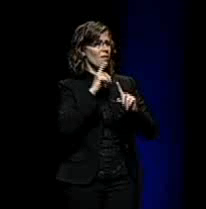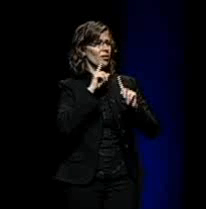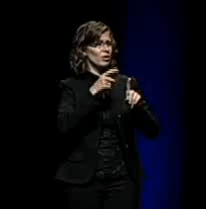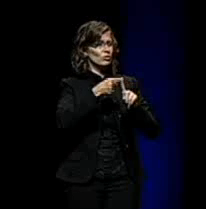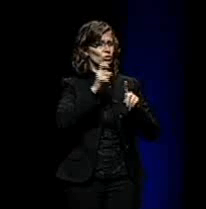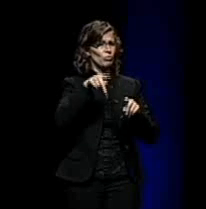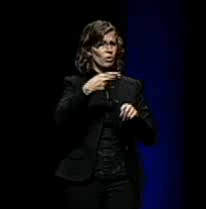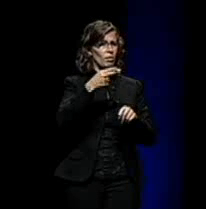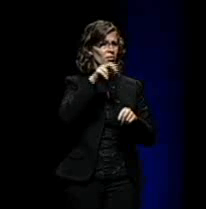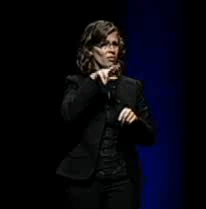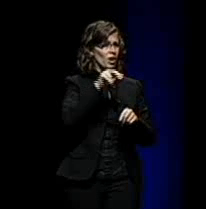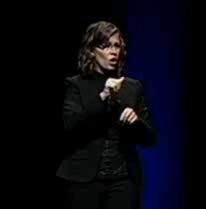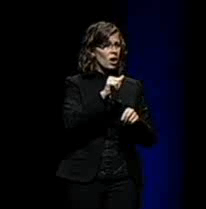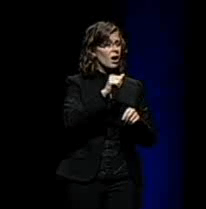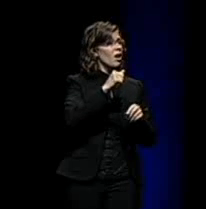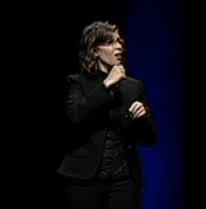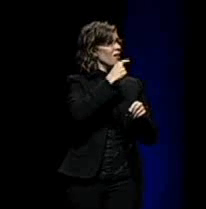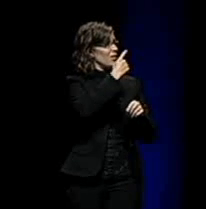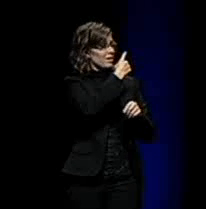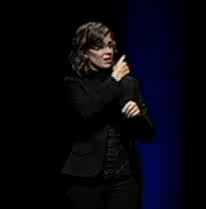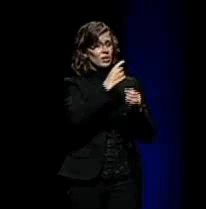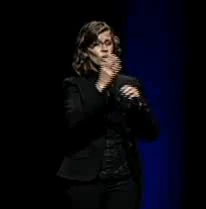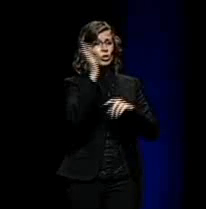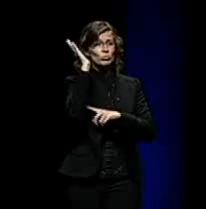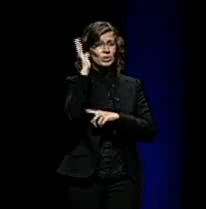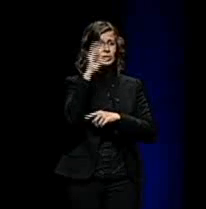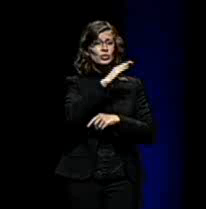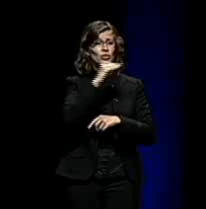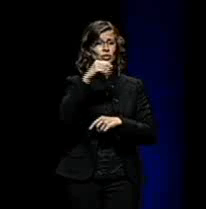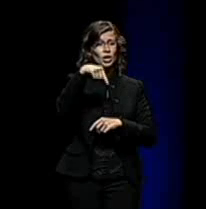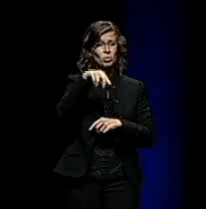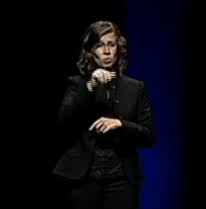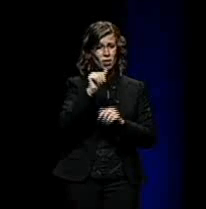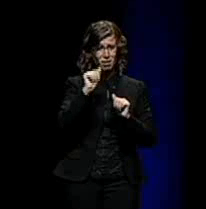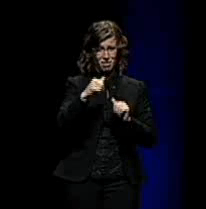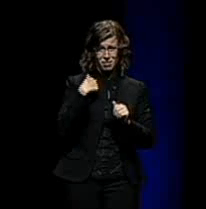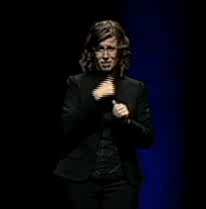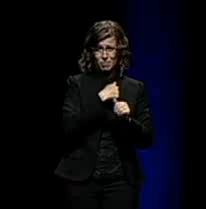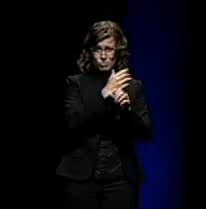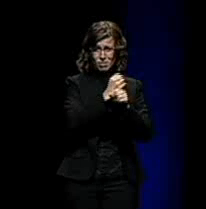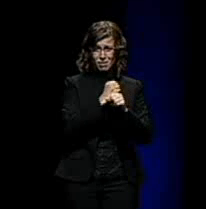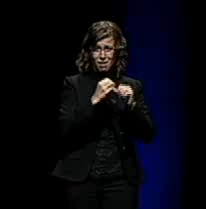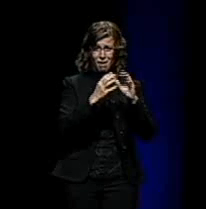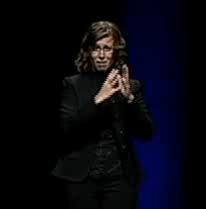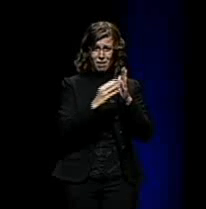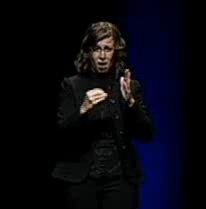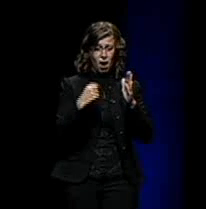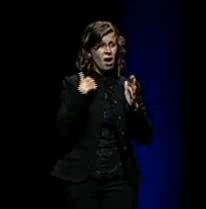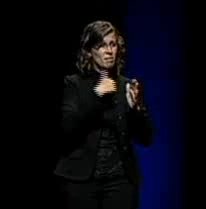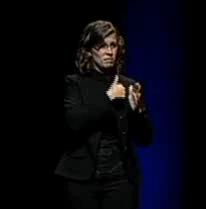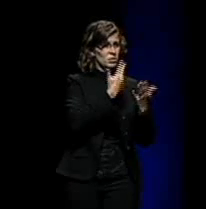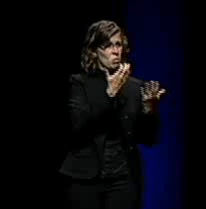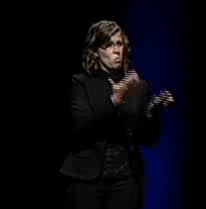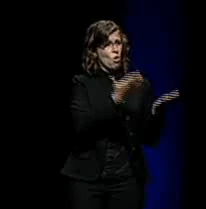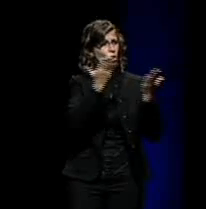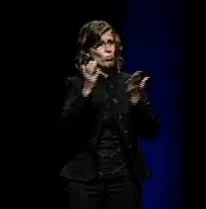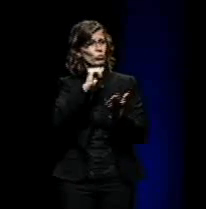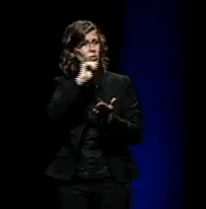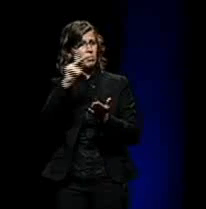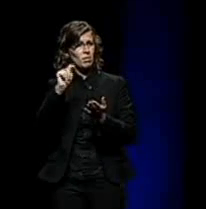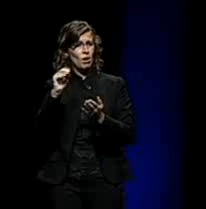copy of this presentation and the Q&A to bring back accurate info to the community of interpreters who could not be in this session?